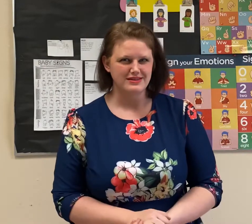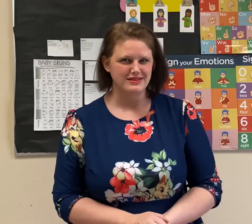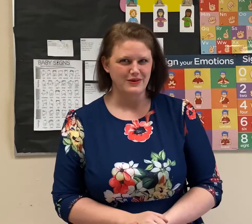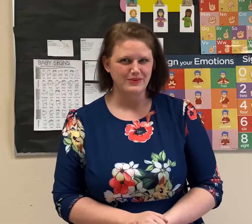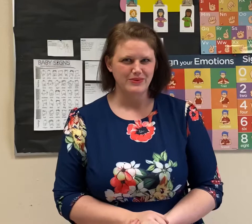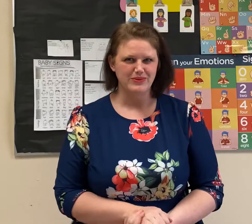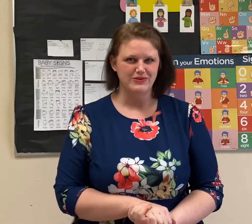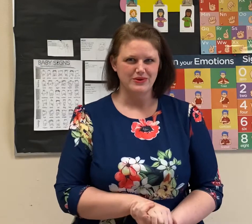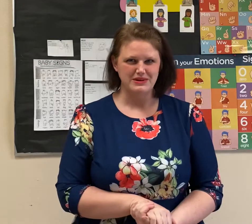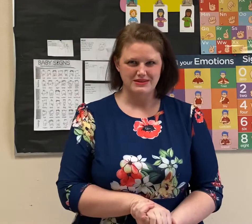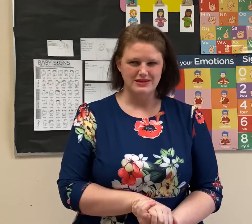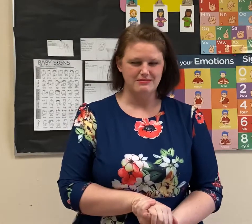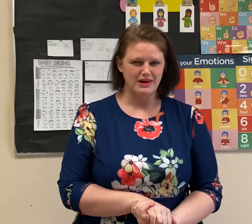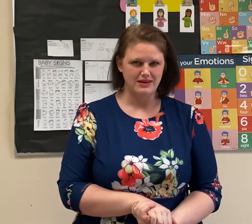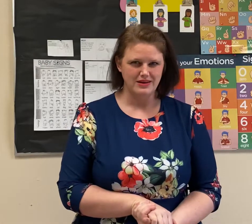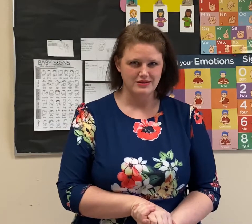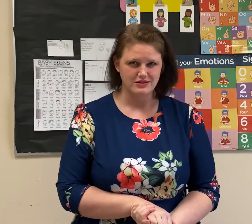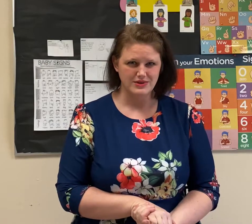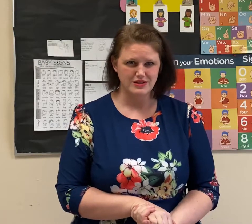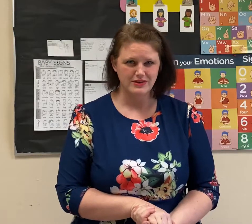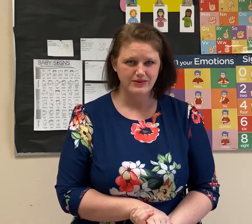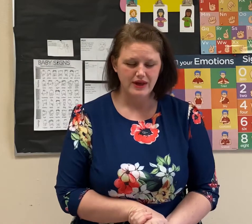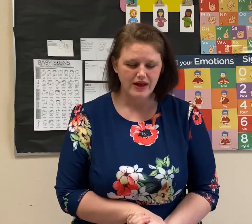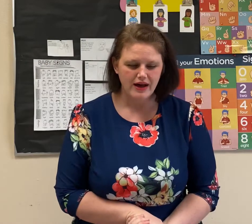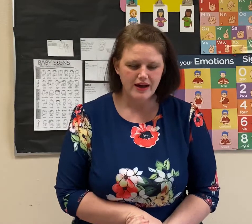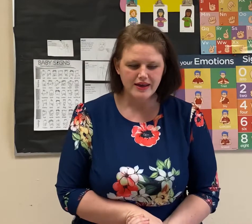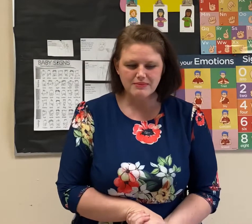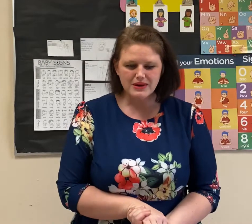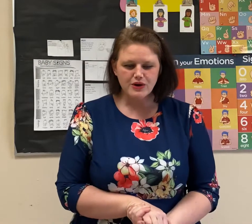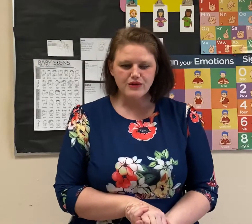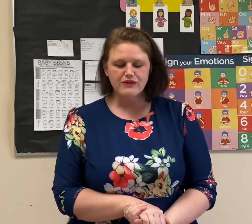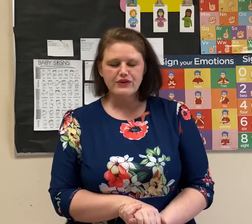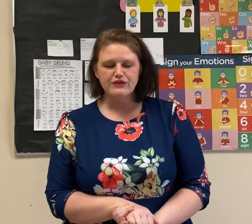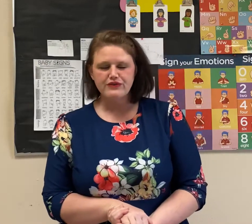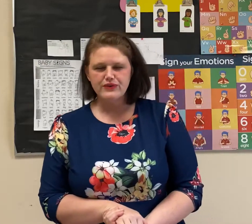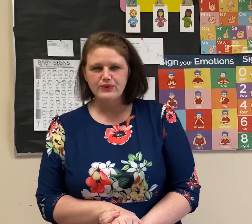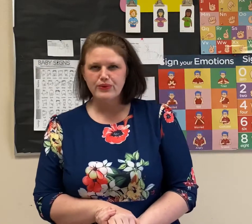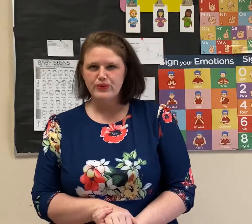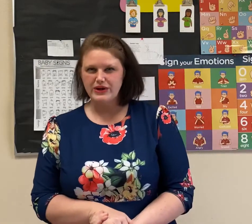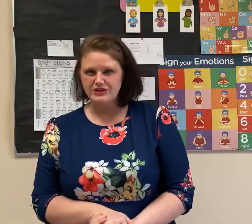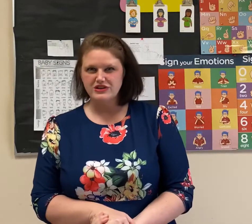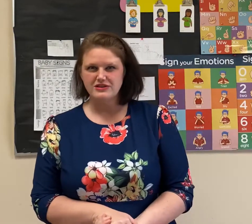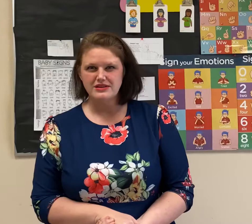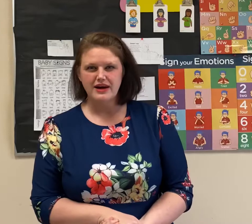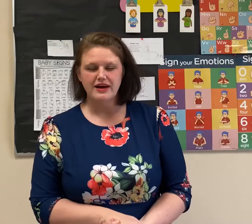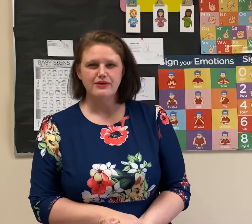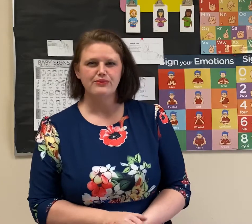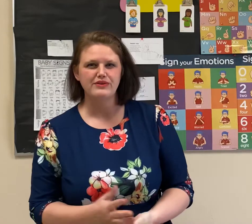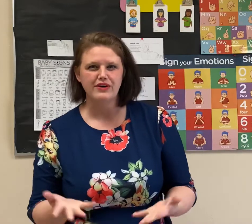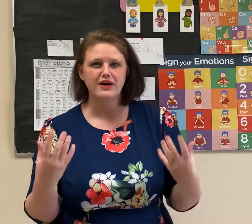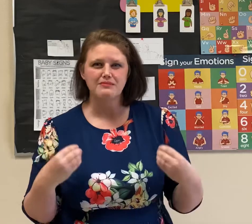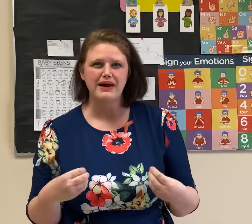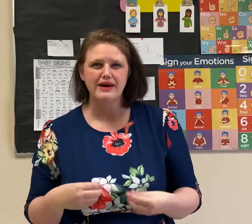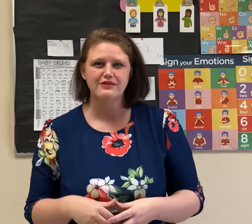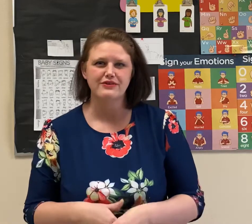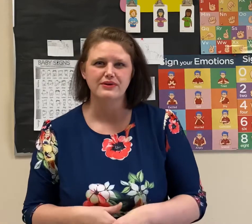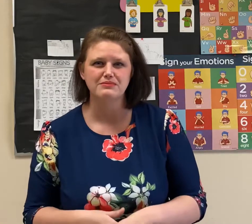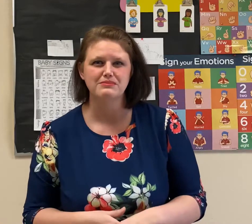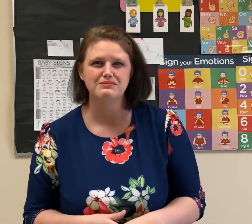know. We will do our best to get back and answer with you. I am going to go over a few questions that we've gotten back from